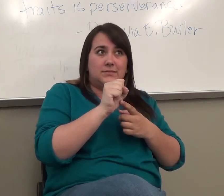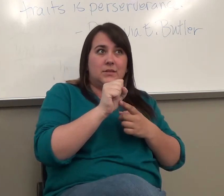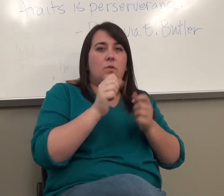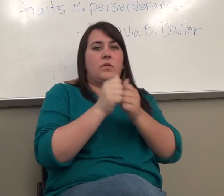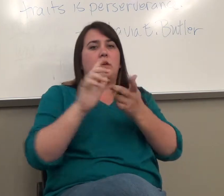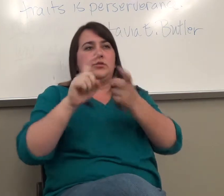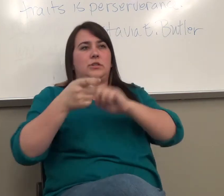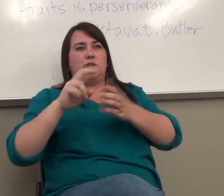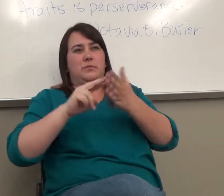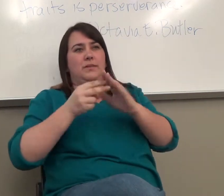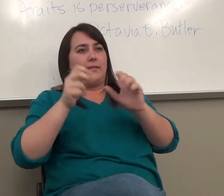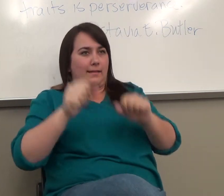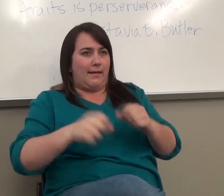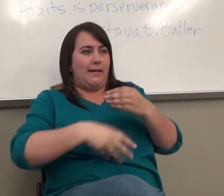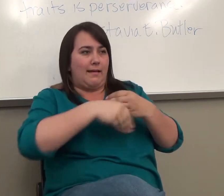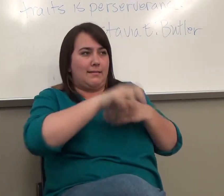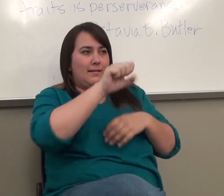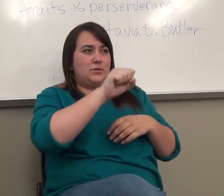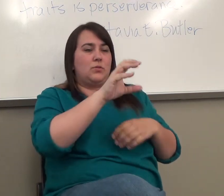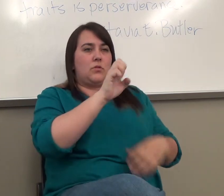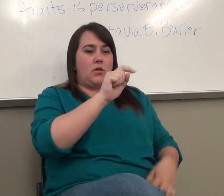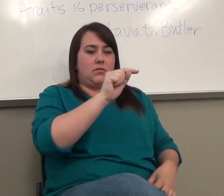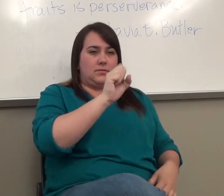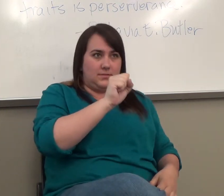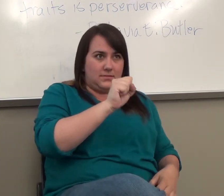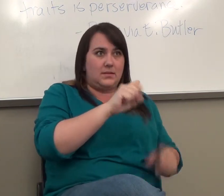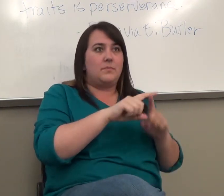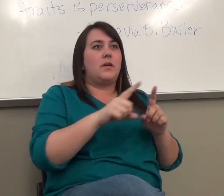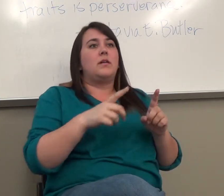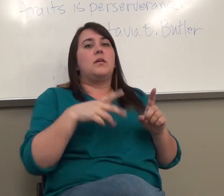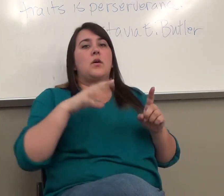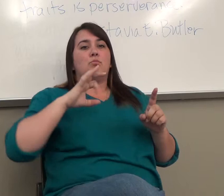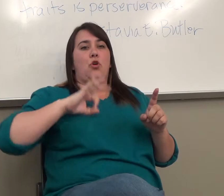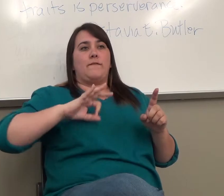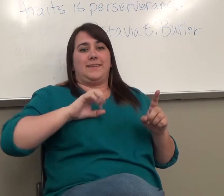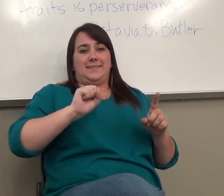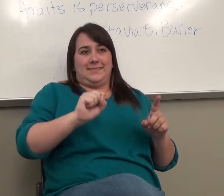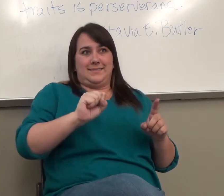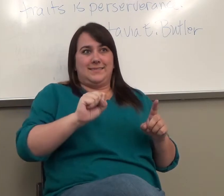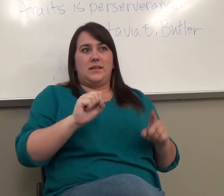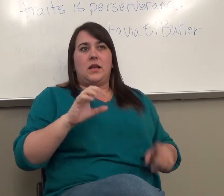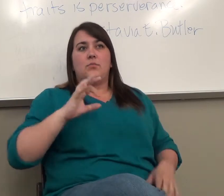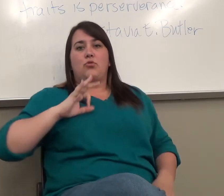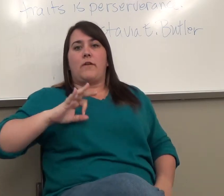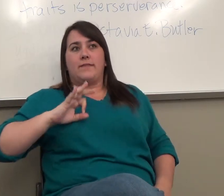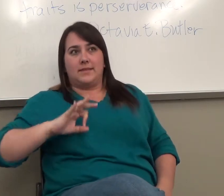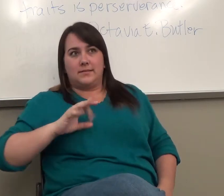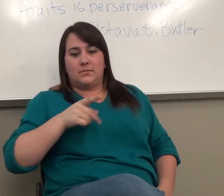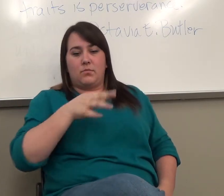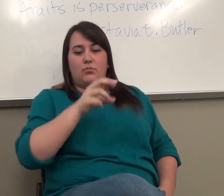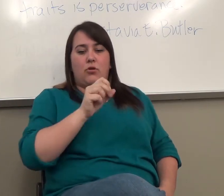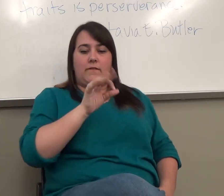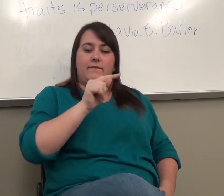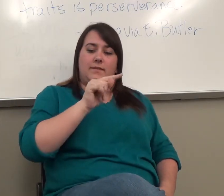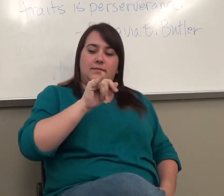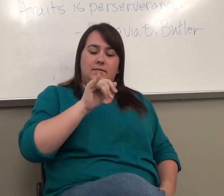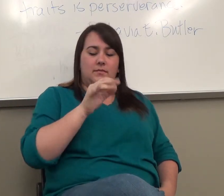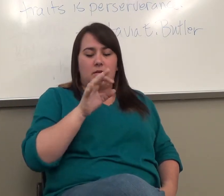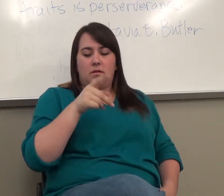costs, it means the same thing. Profits is the same as profit. Costs are the same as cost. That's just